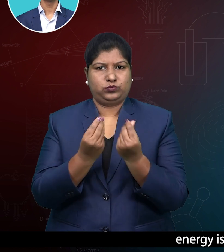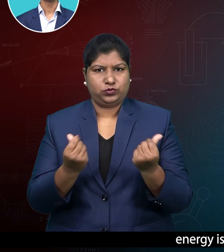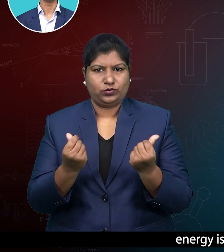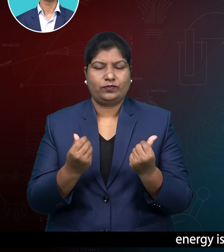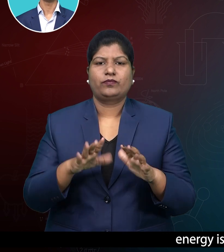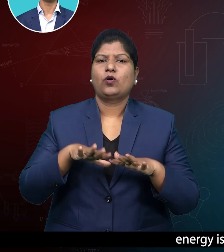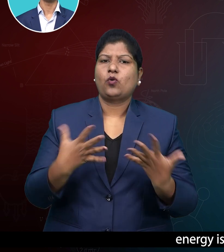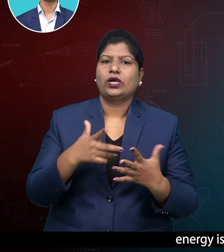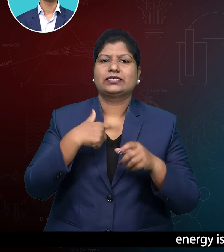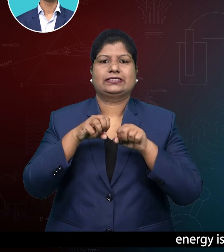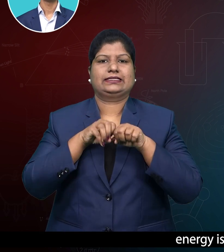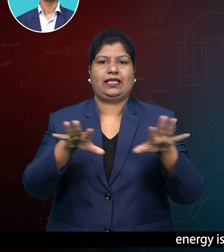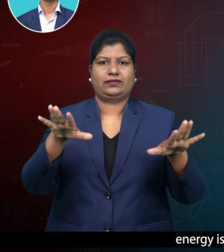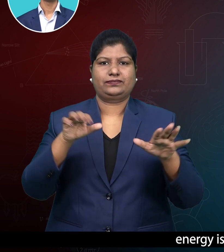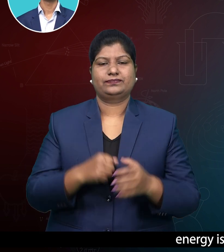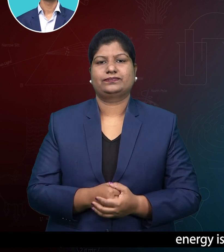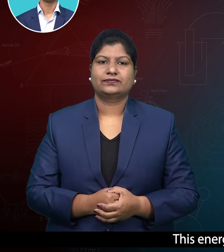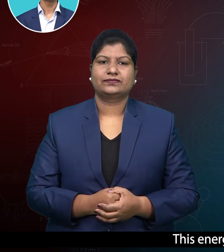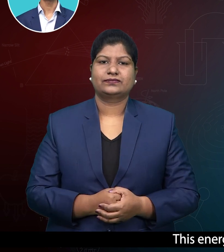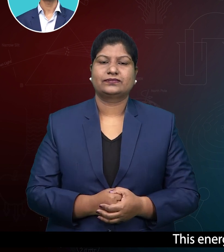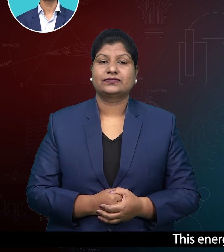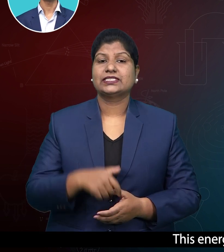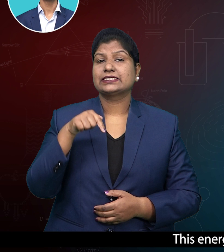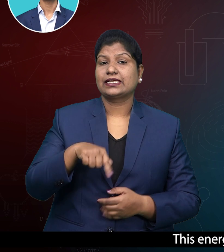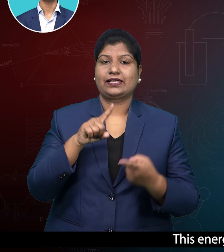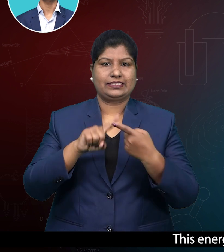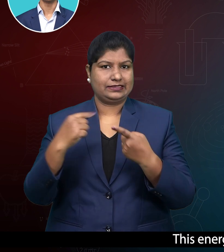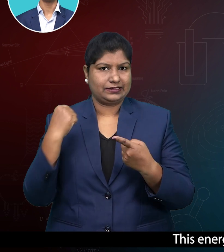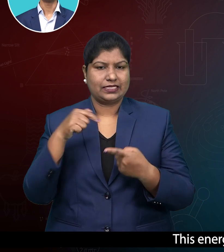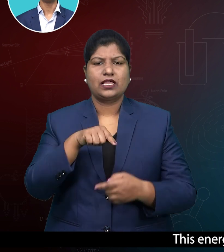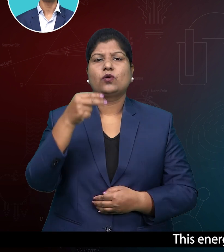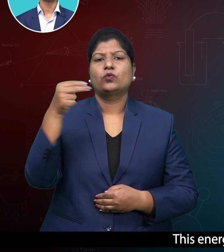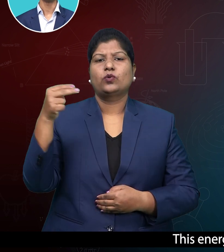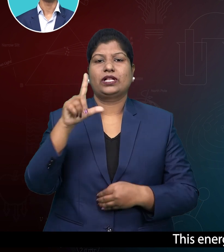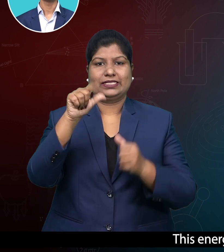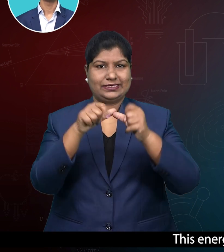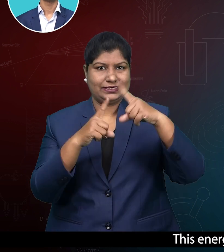or liberated. This energy is called